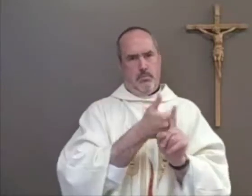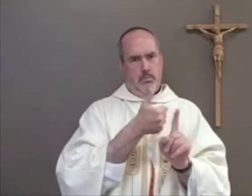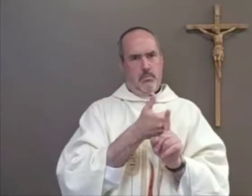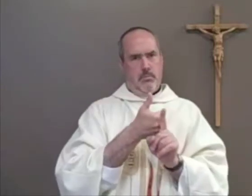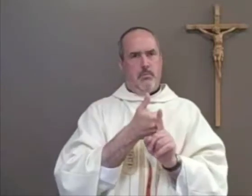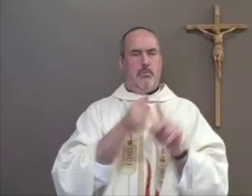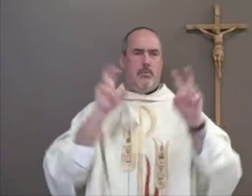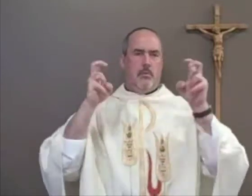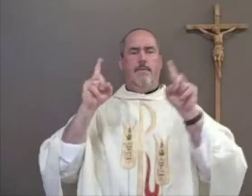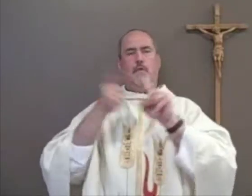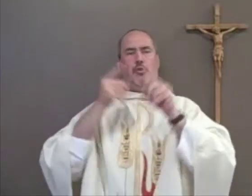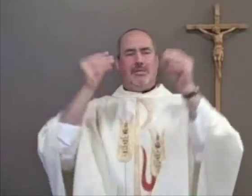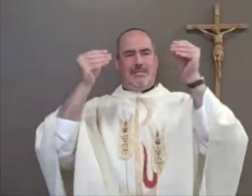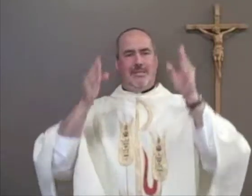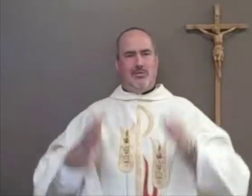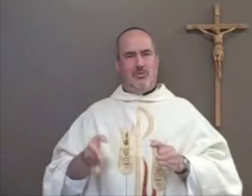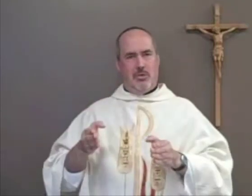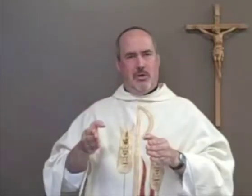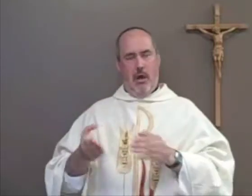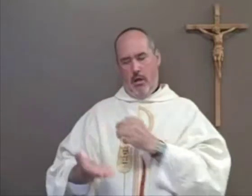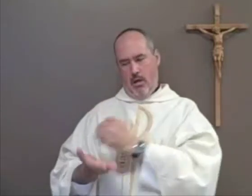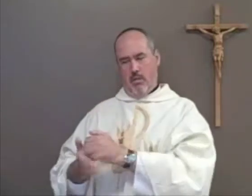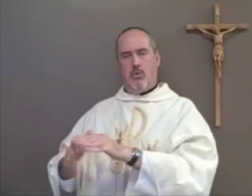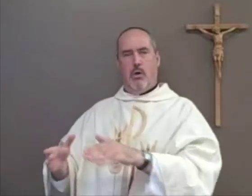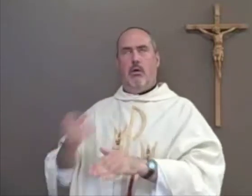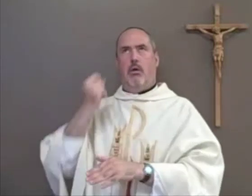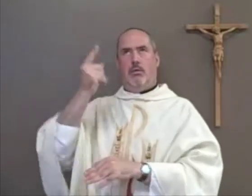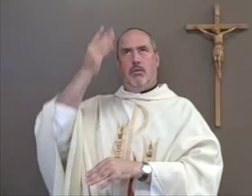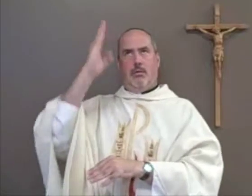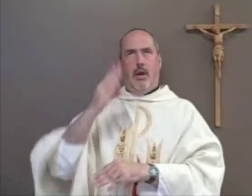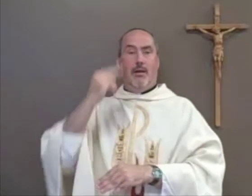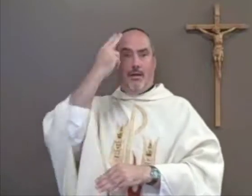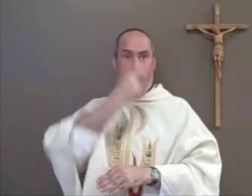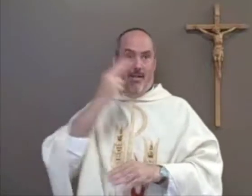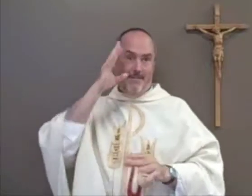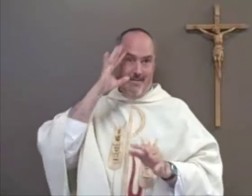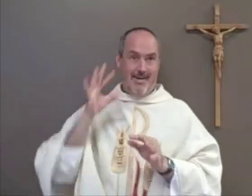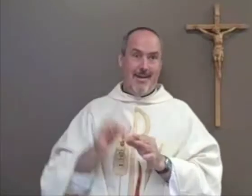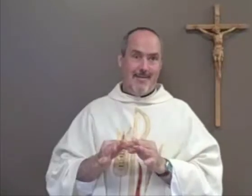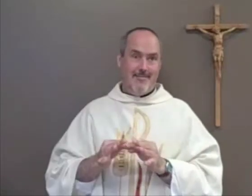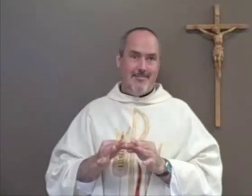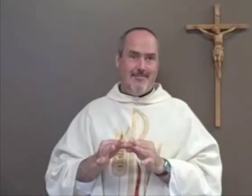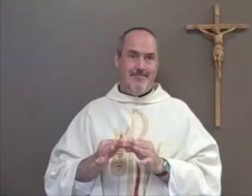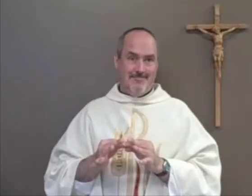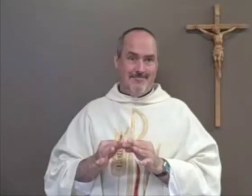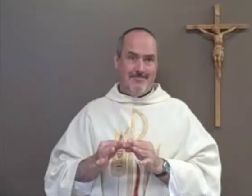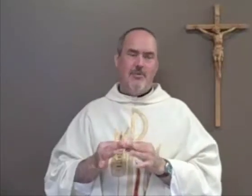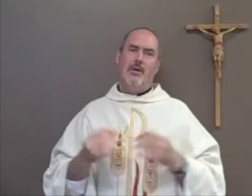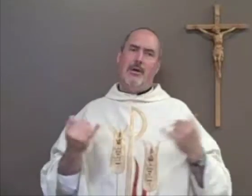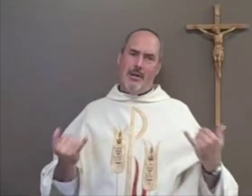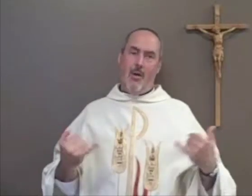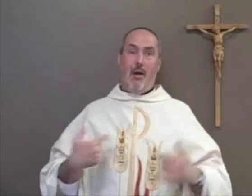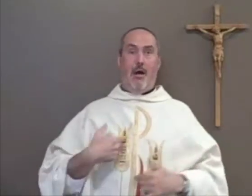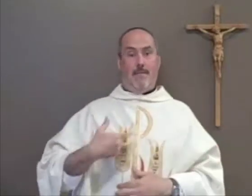And first and foremost, as teachers, to teach their child about God and to teach their child about the Catholic